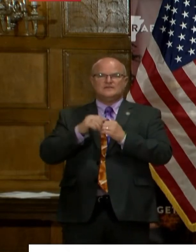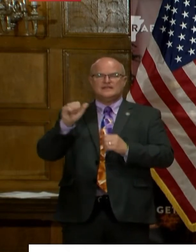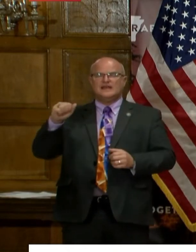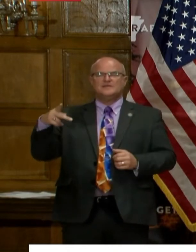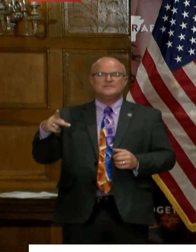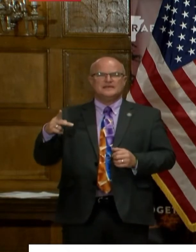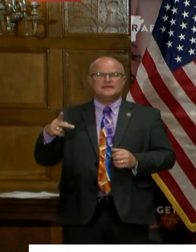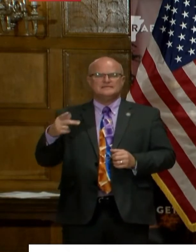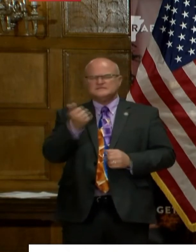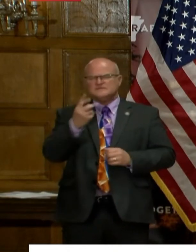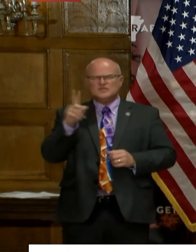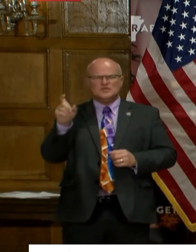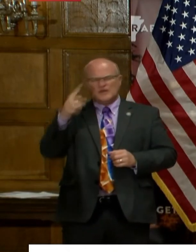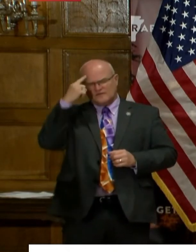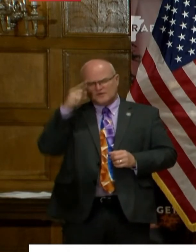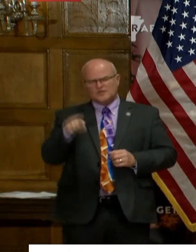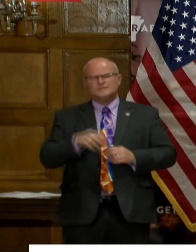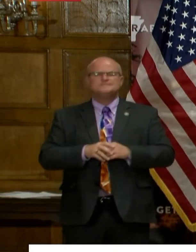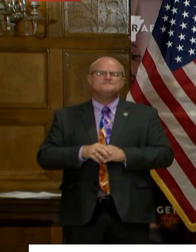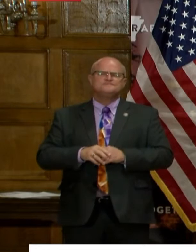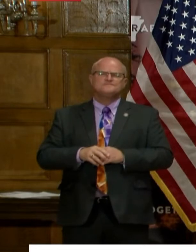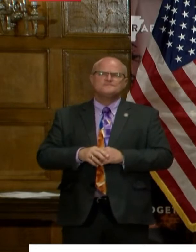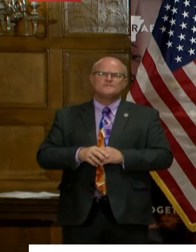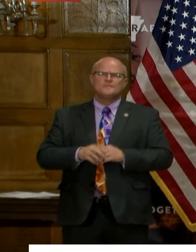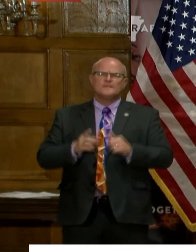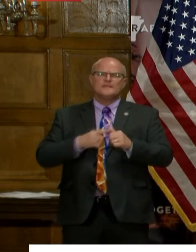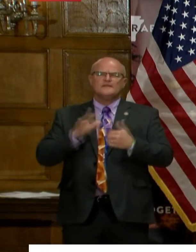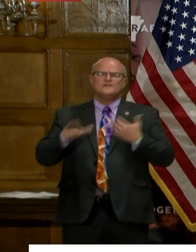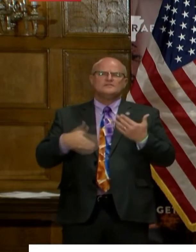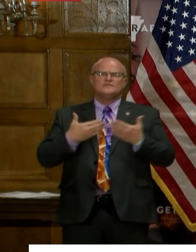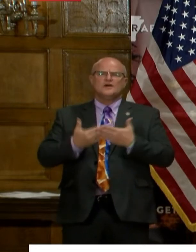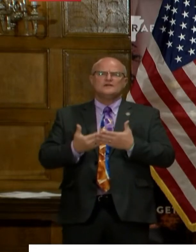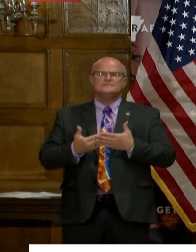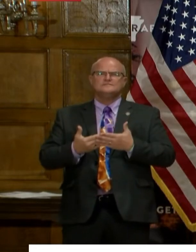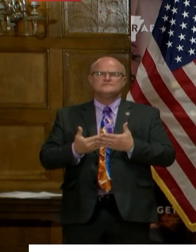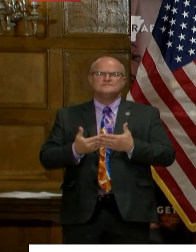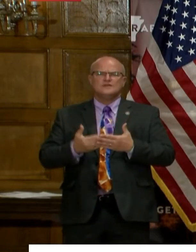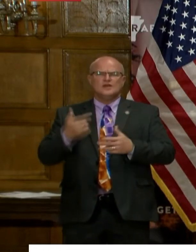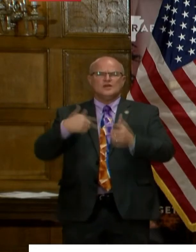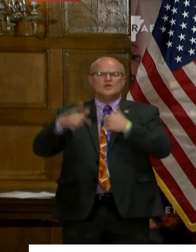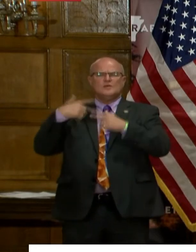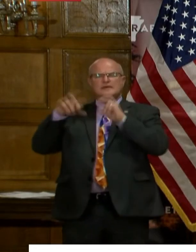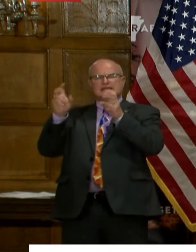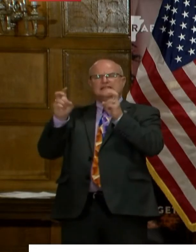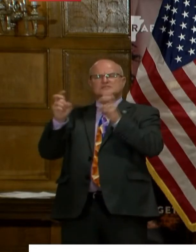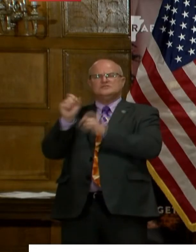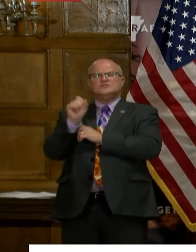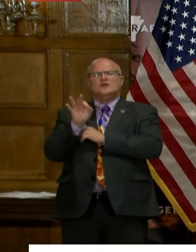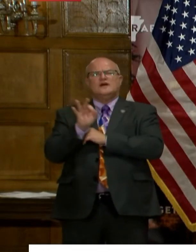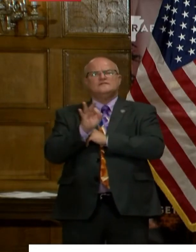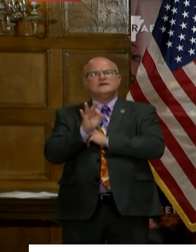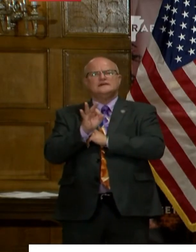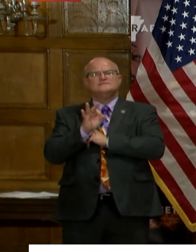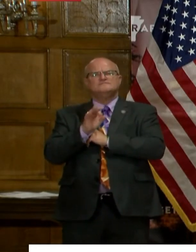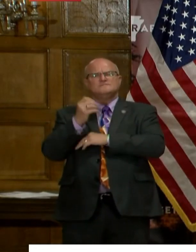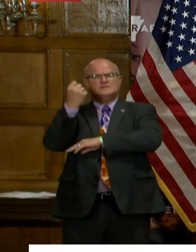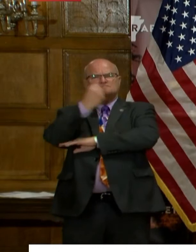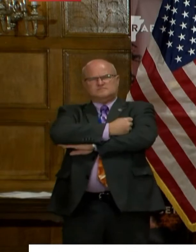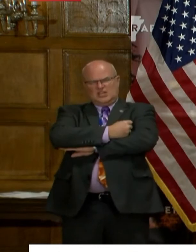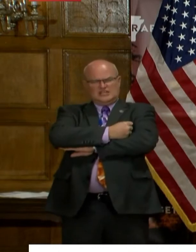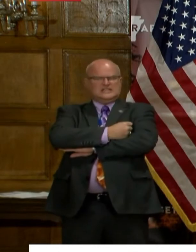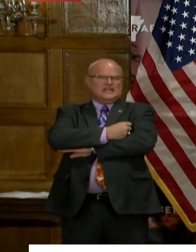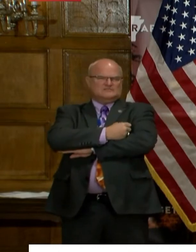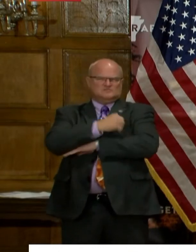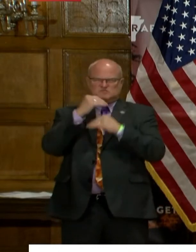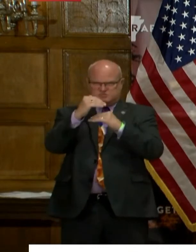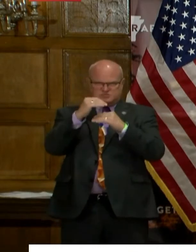Had a couple questions for you. First of all, going back to the issue of shutdown or restrictions